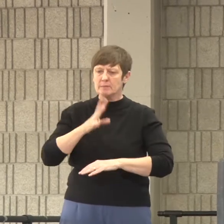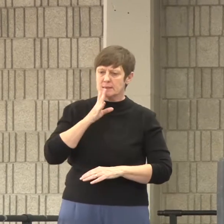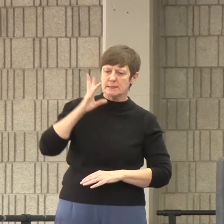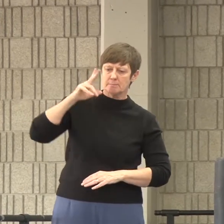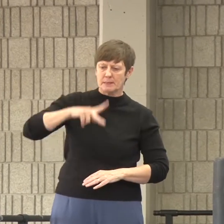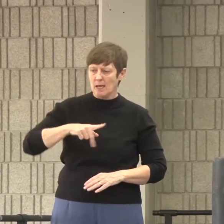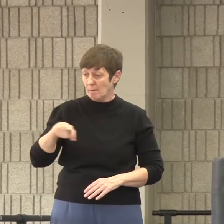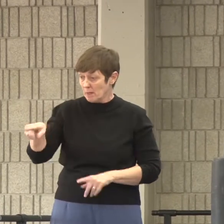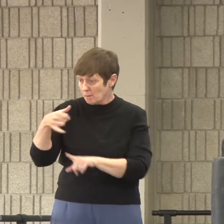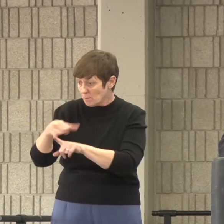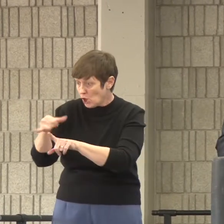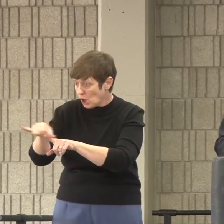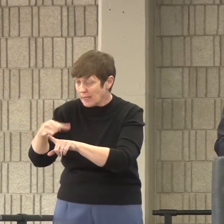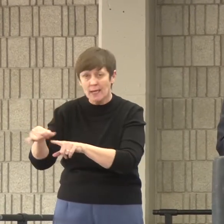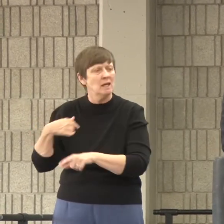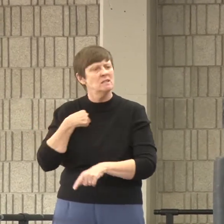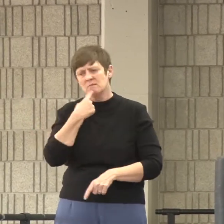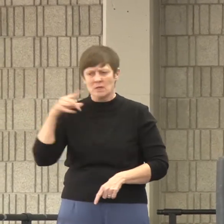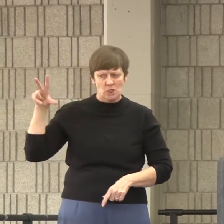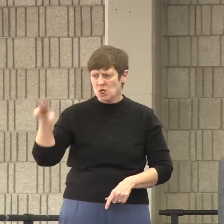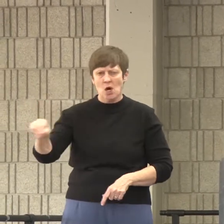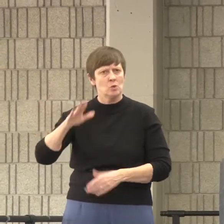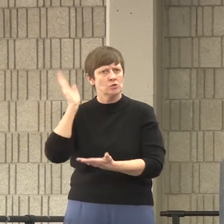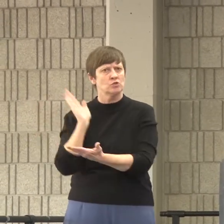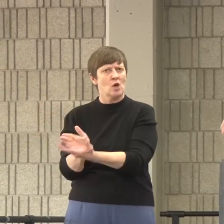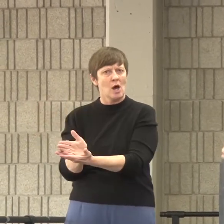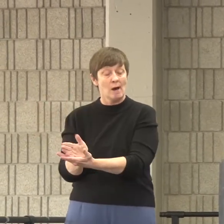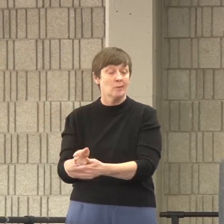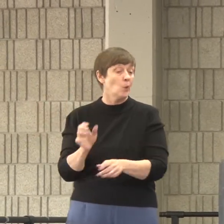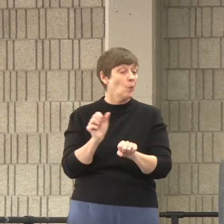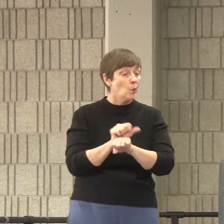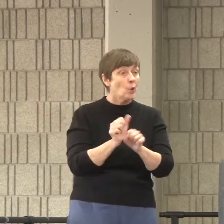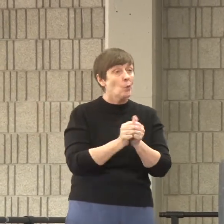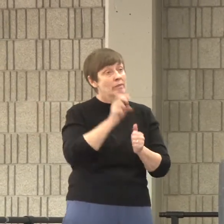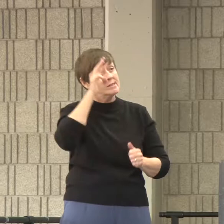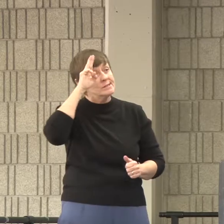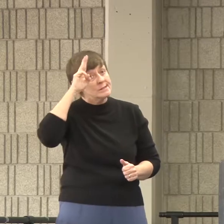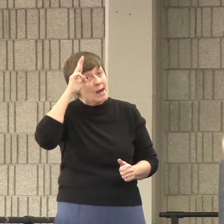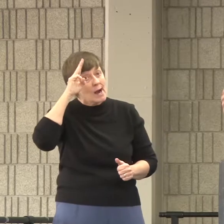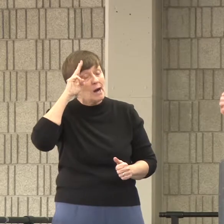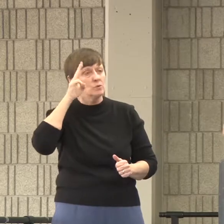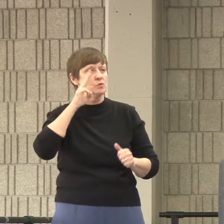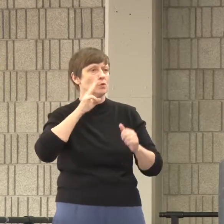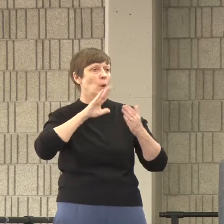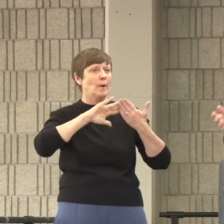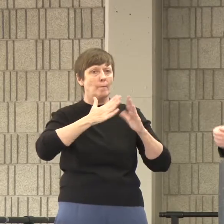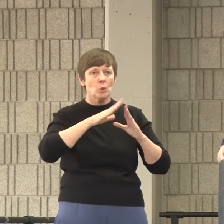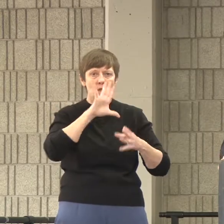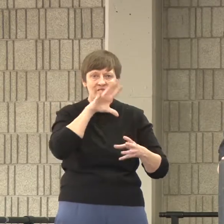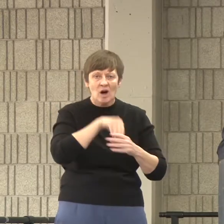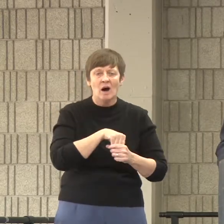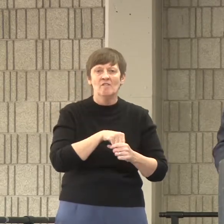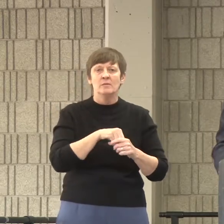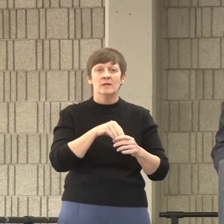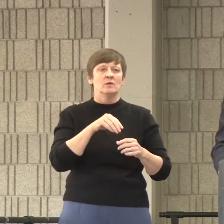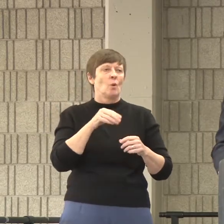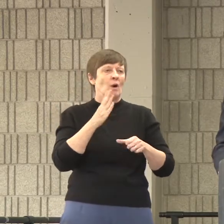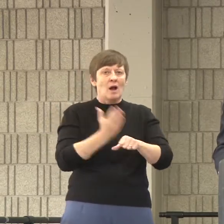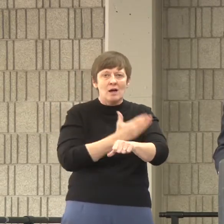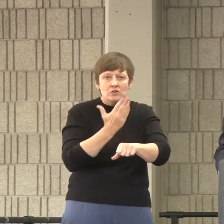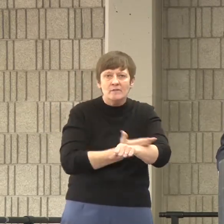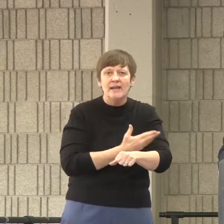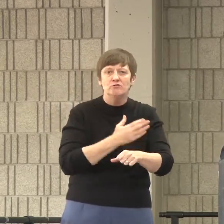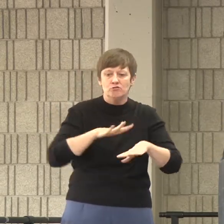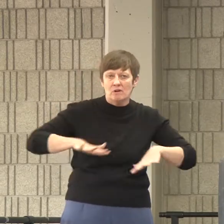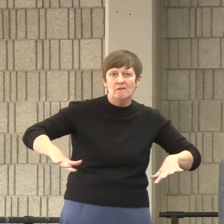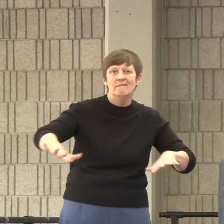are being bullied. You could work with scouts who are doing civic involvement and doing conservation programs for the cities and towns. Or you